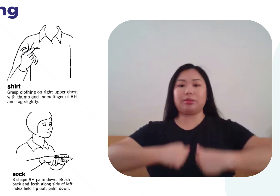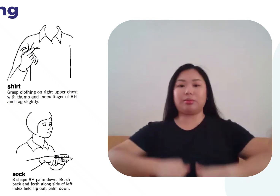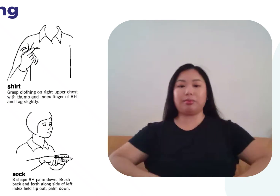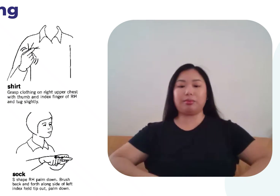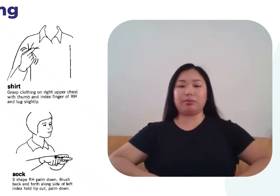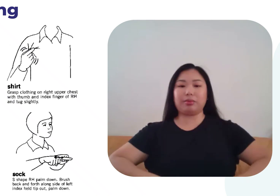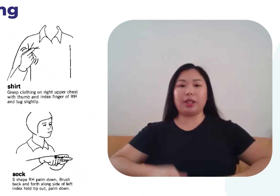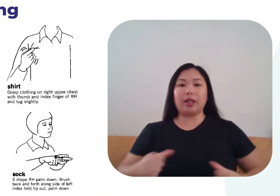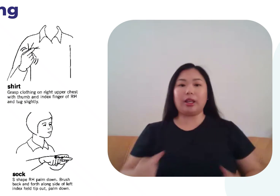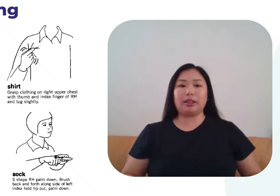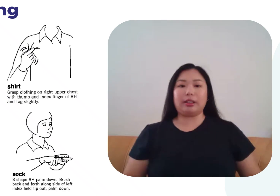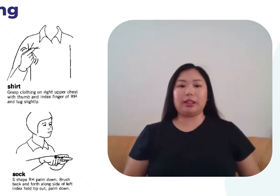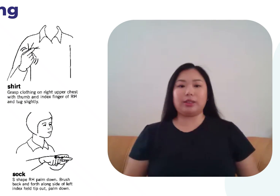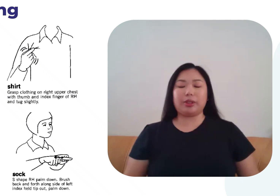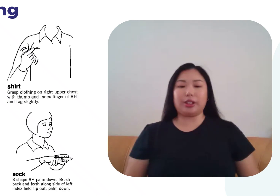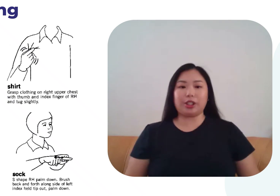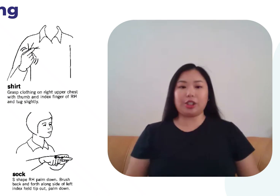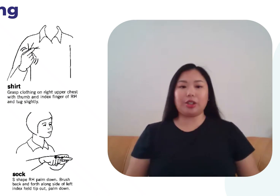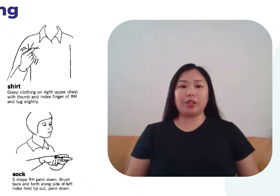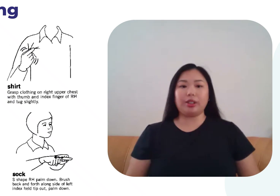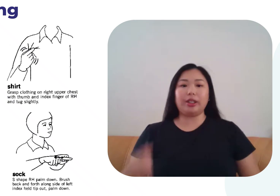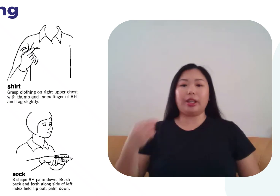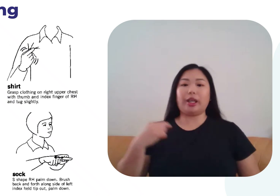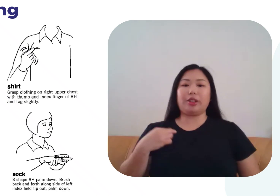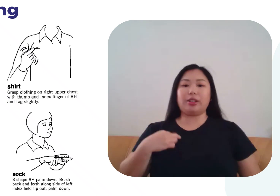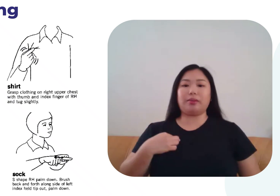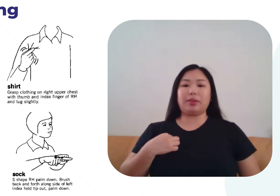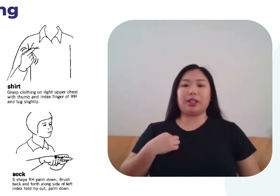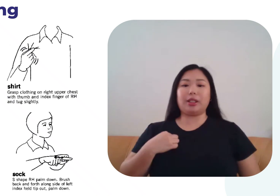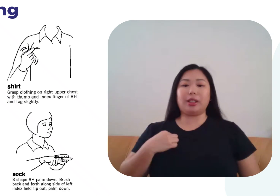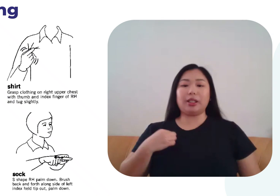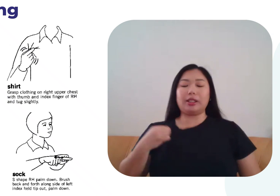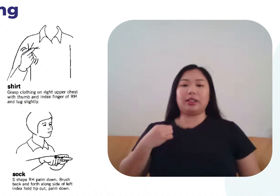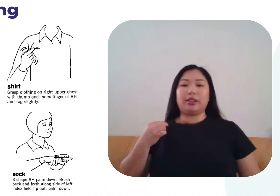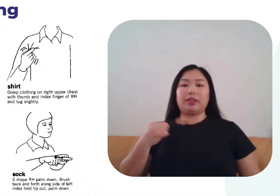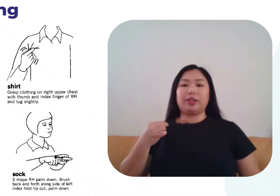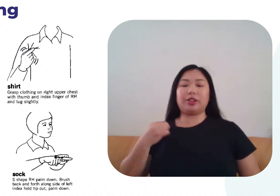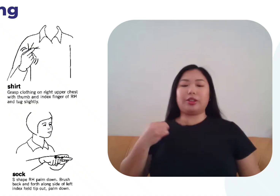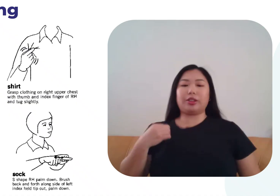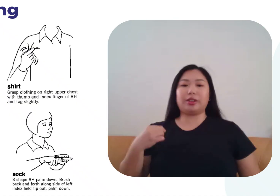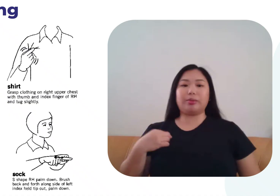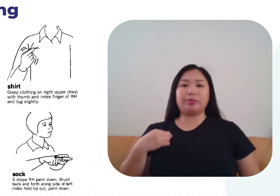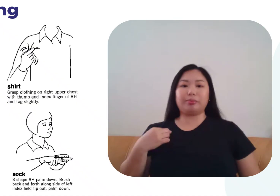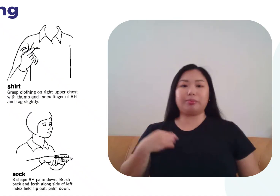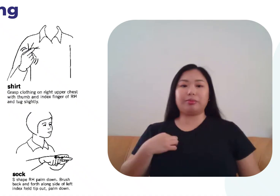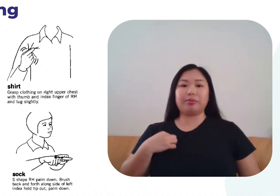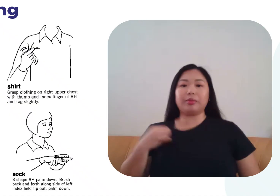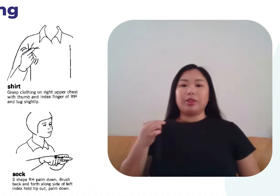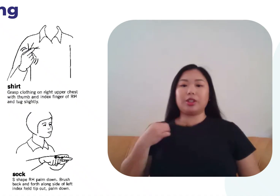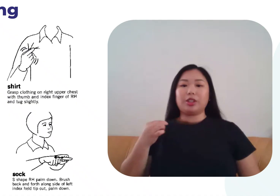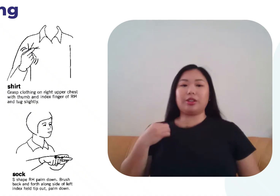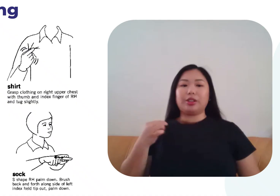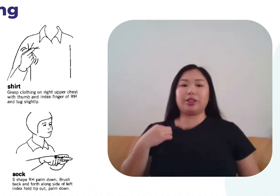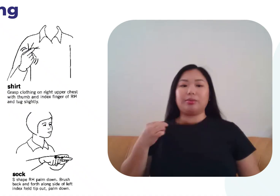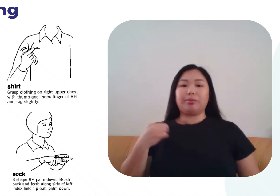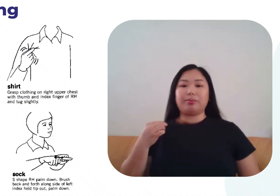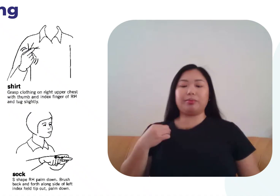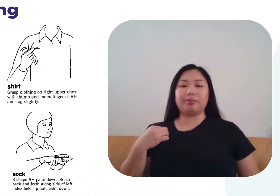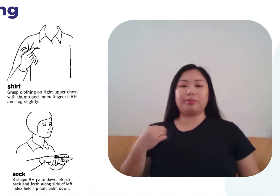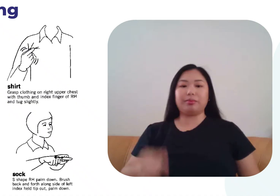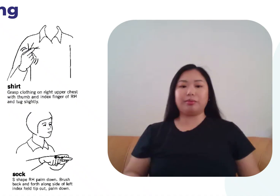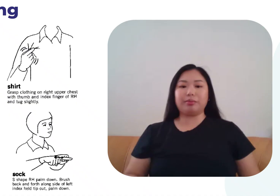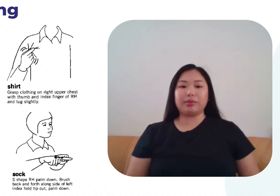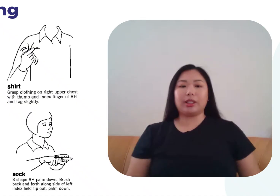Coat. The next word is shirt, and you simply tug on your shirt. Shirt.